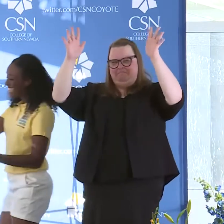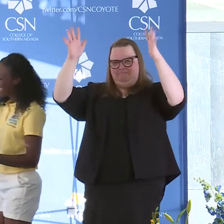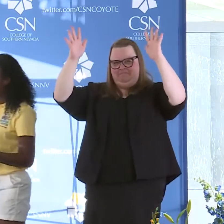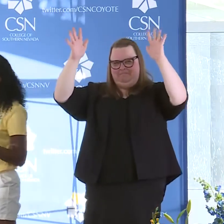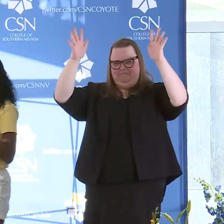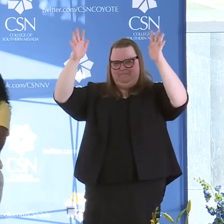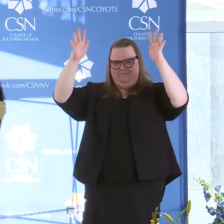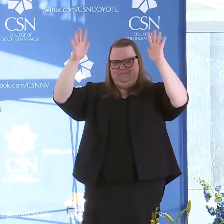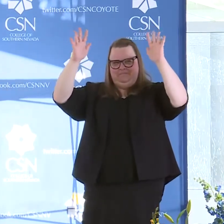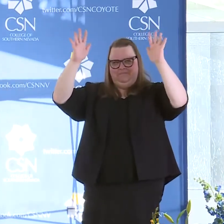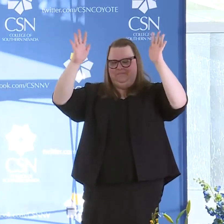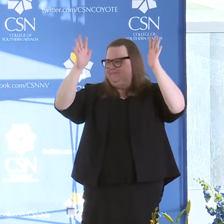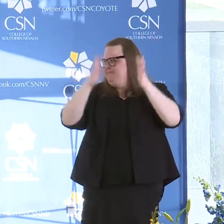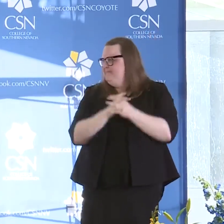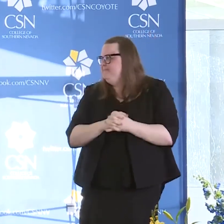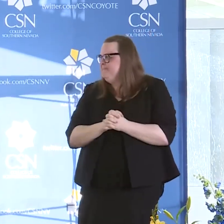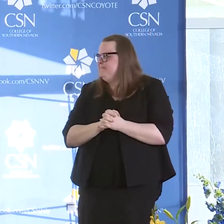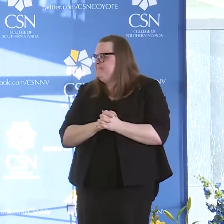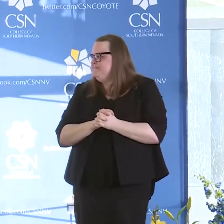Thank you.